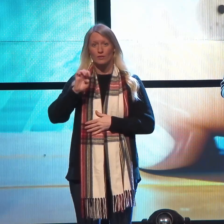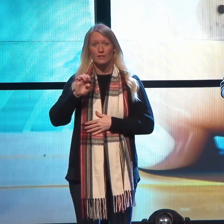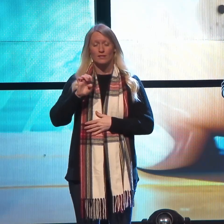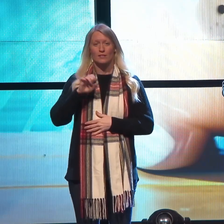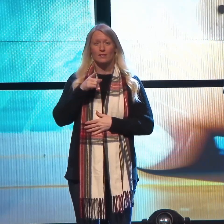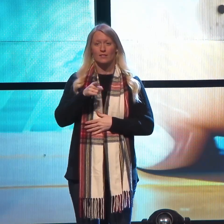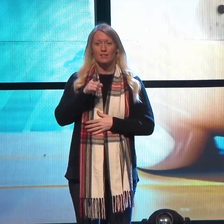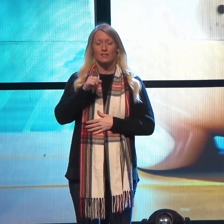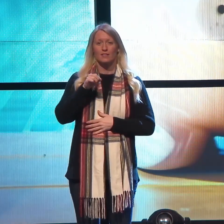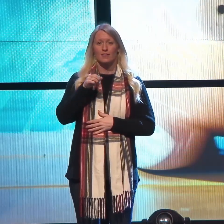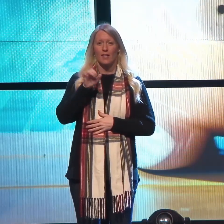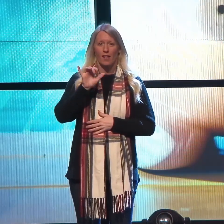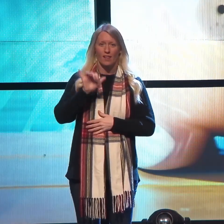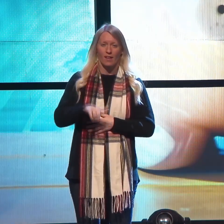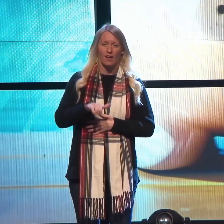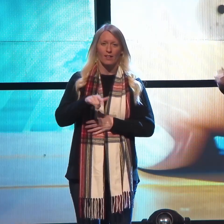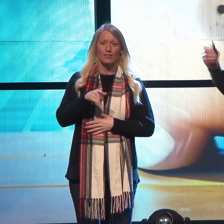right?